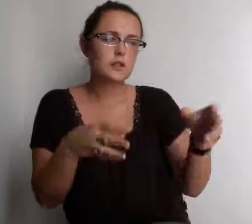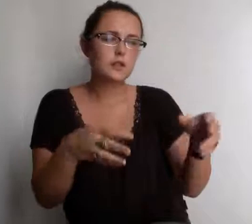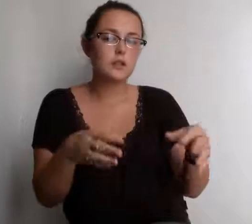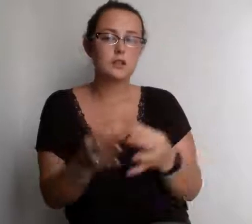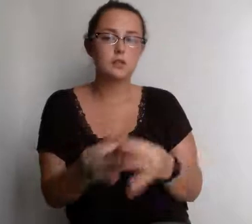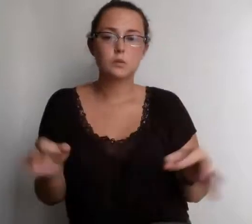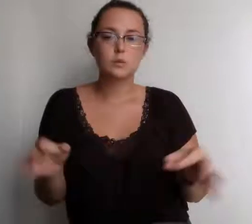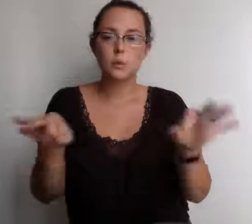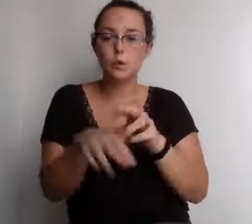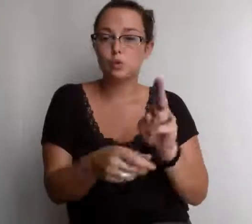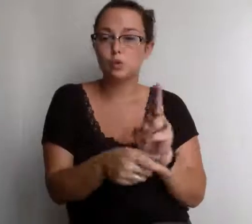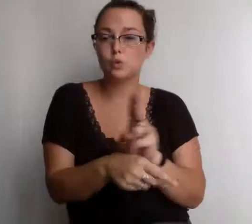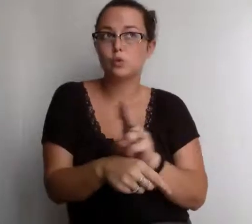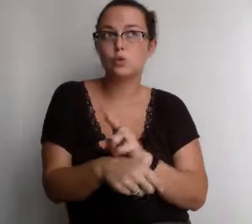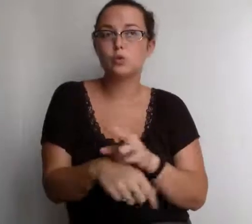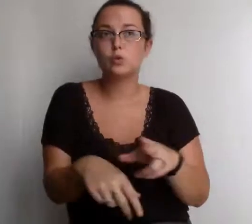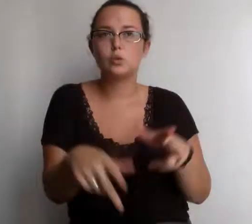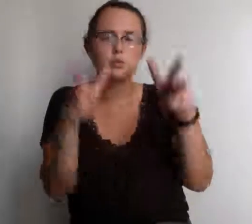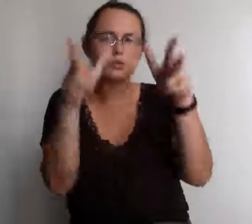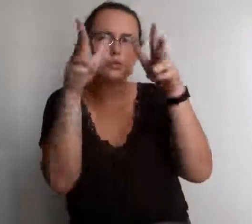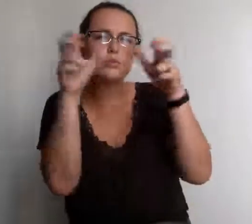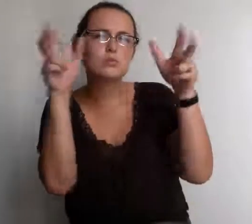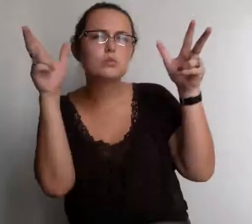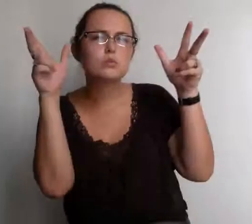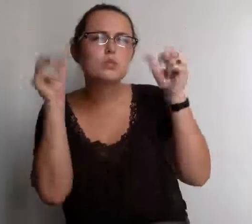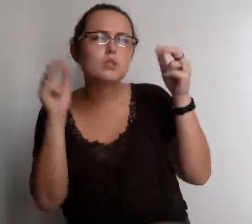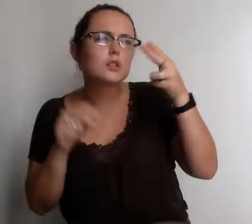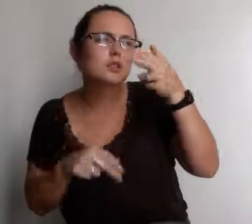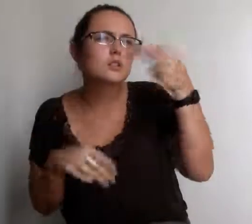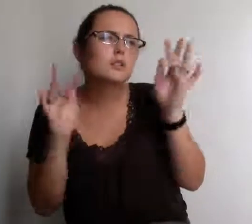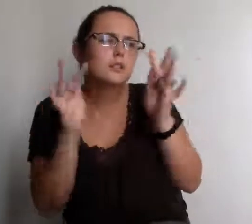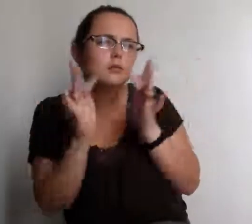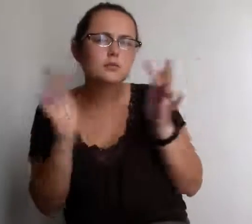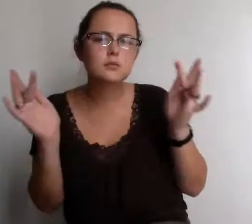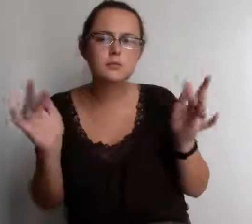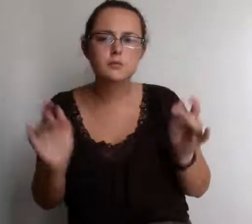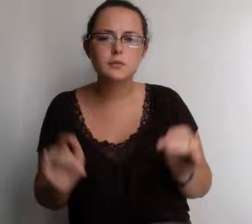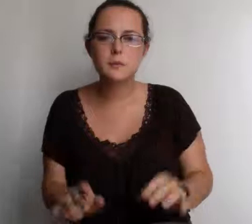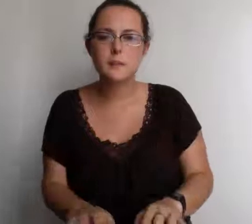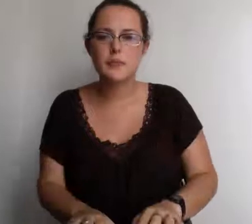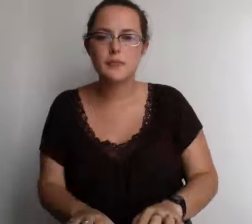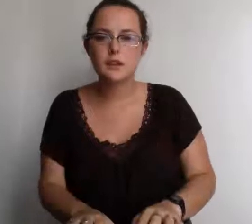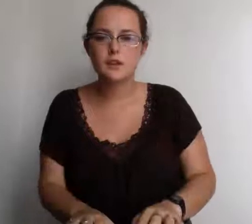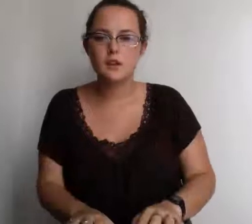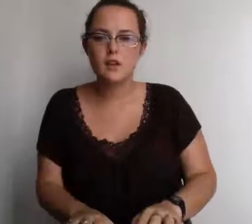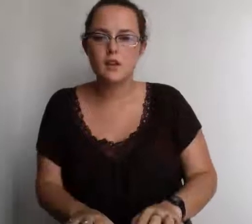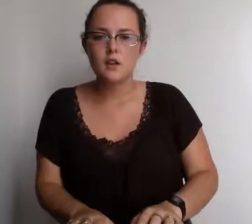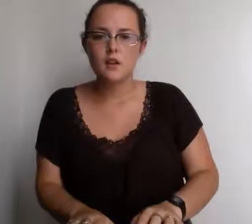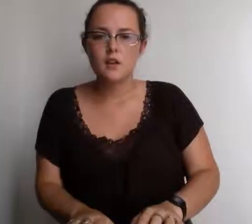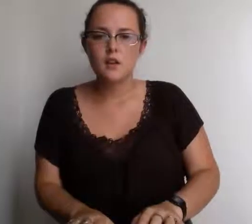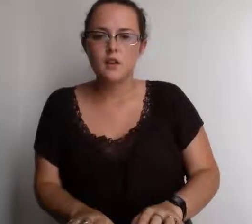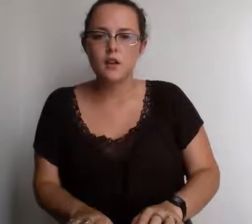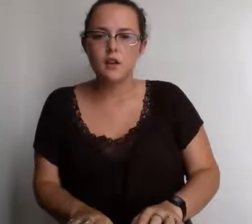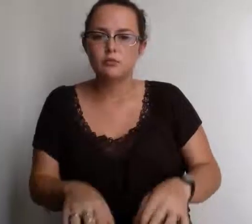collect objective data about the patient using your senses. The senses guide the examination techniques: inspection,